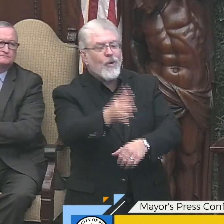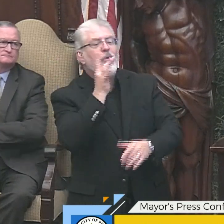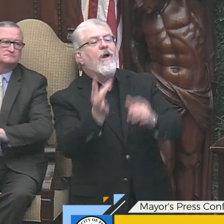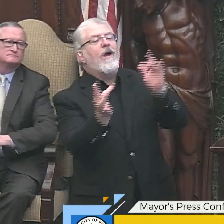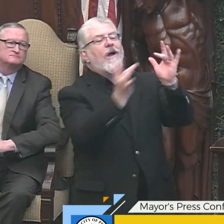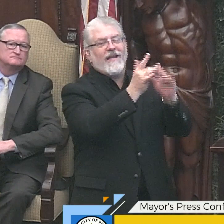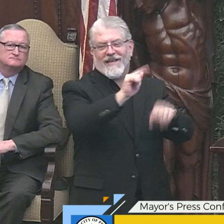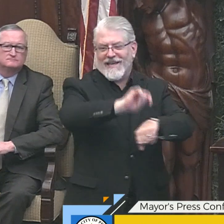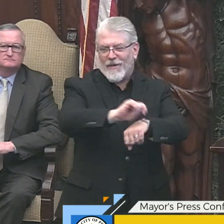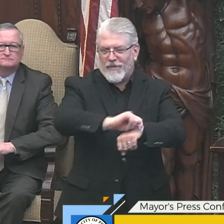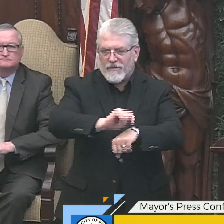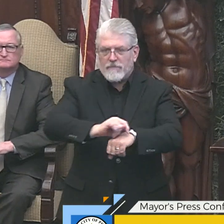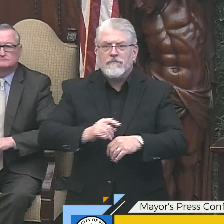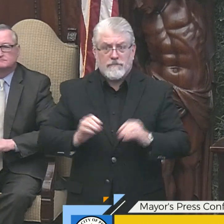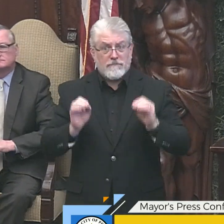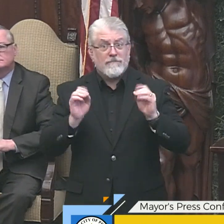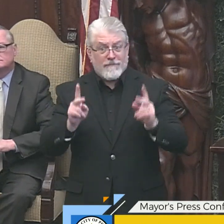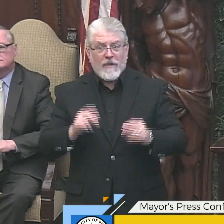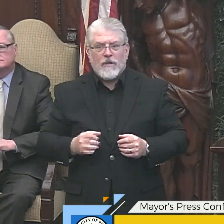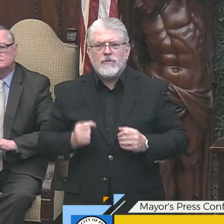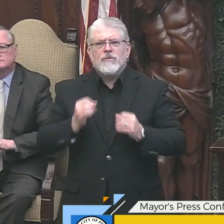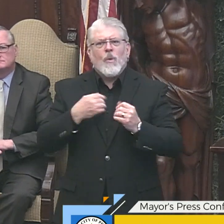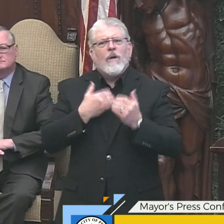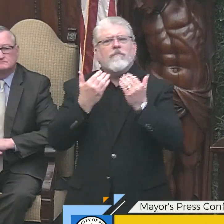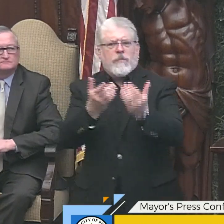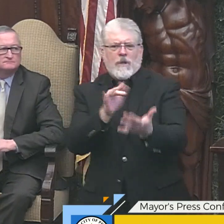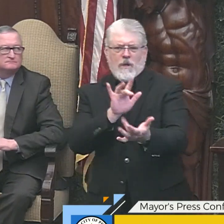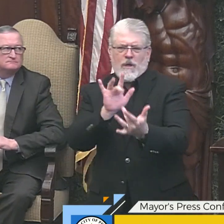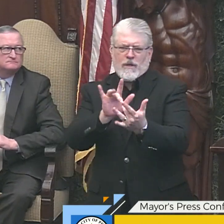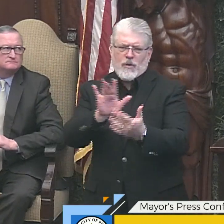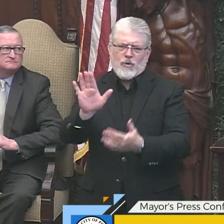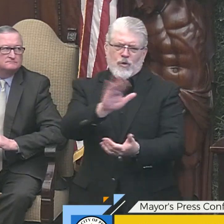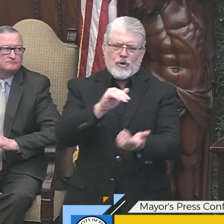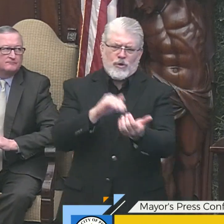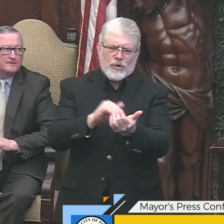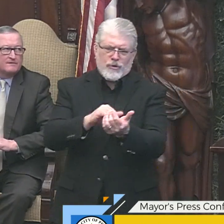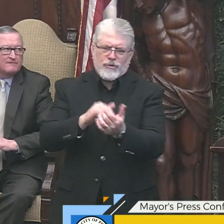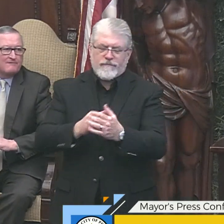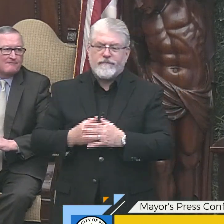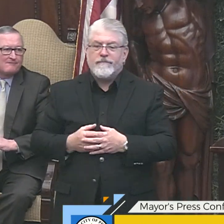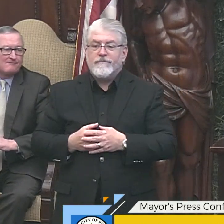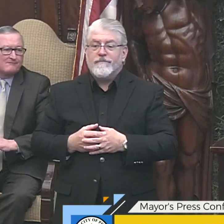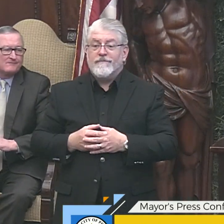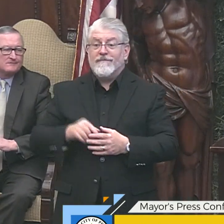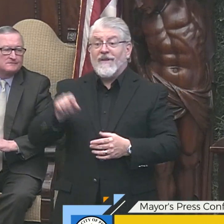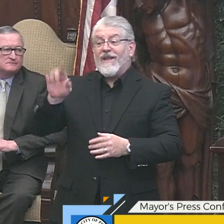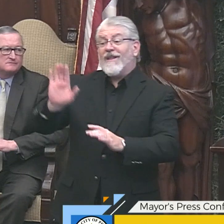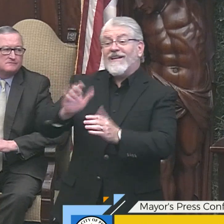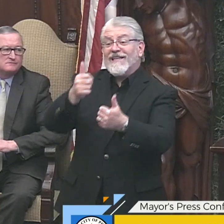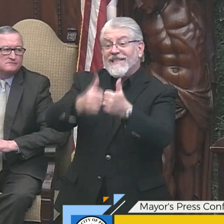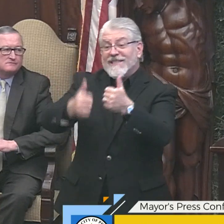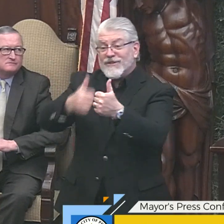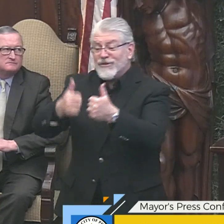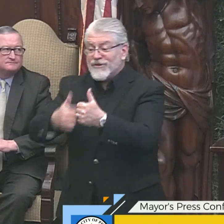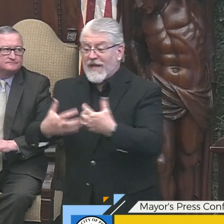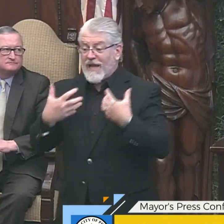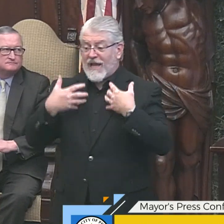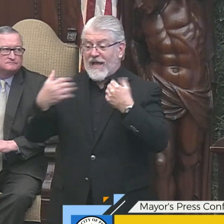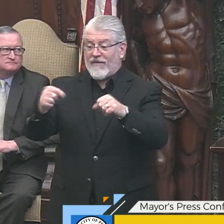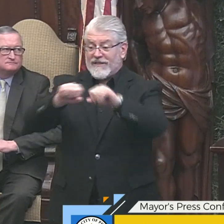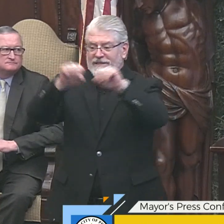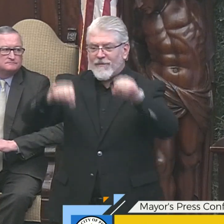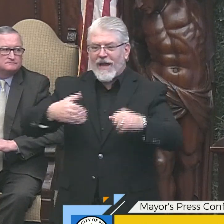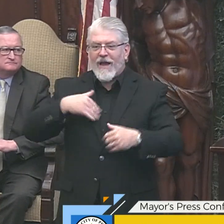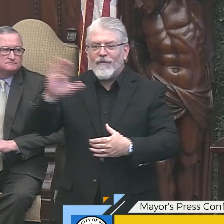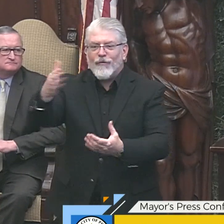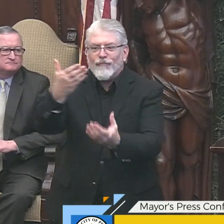is that each of these health systems is using their own electronic health record to register patients. And if it's a known patient to them, then that's a